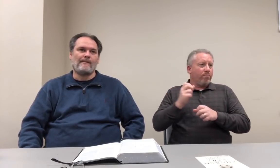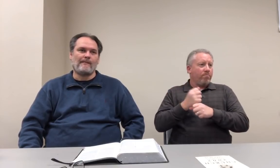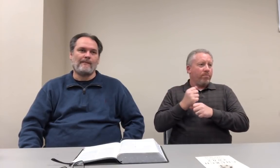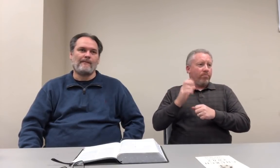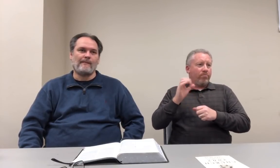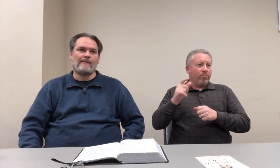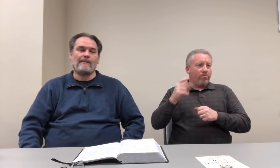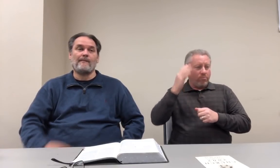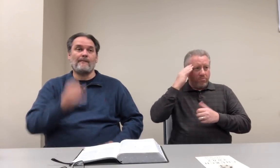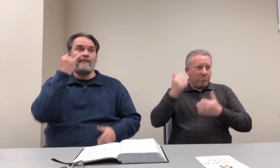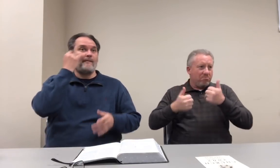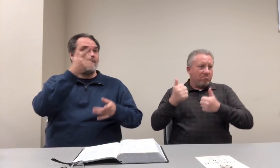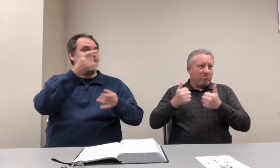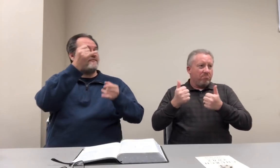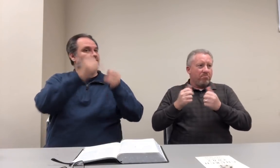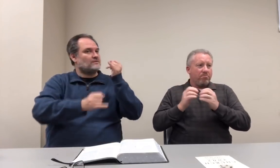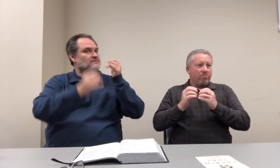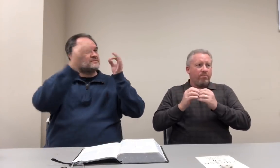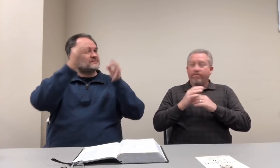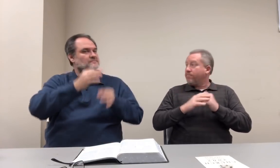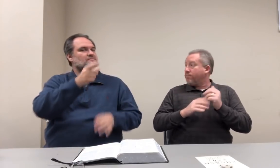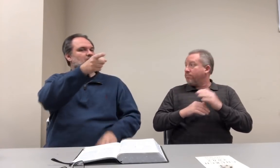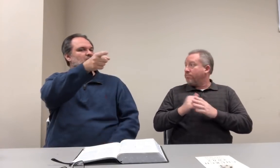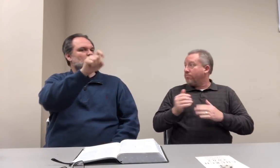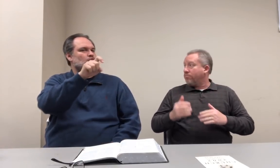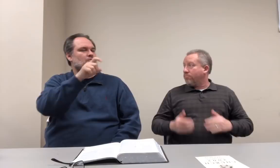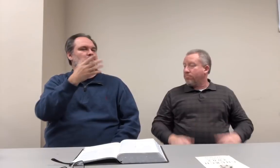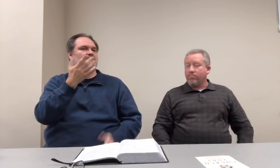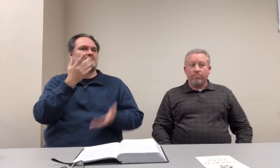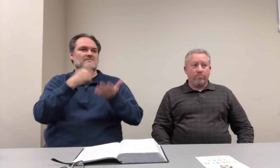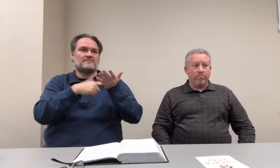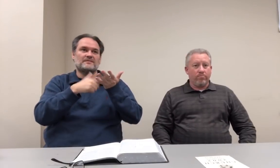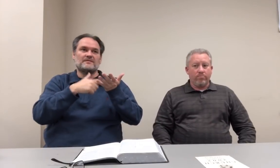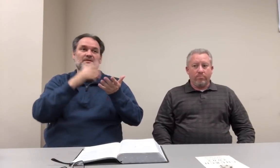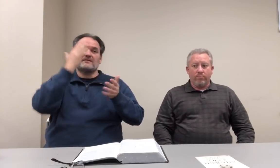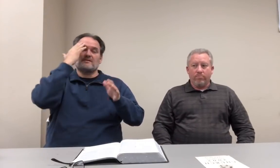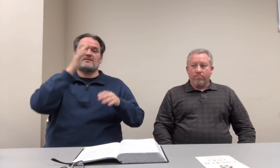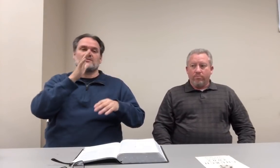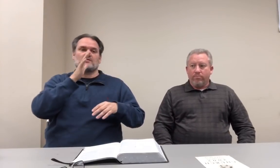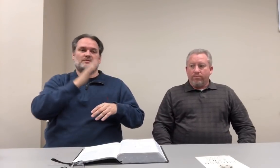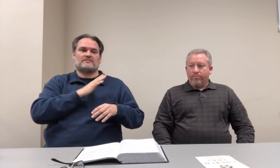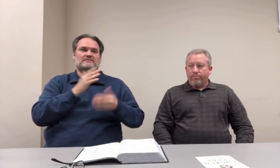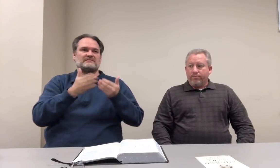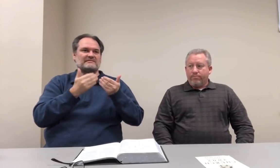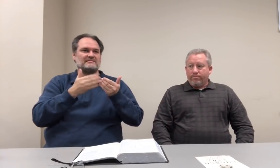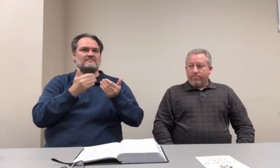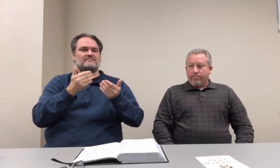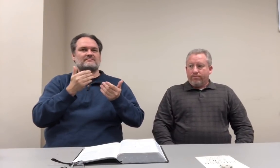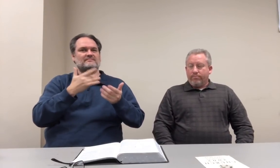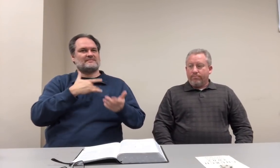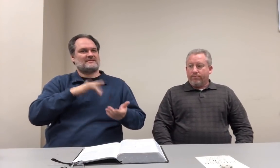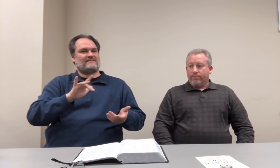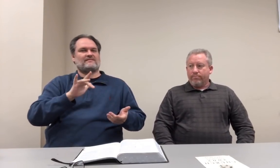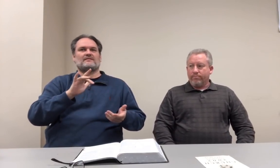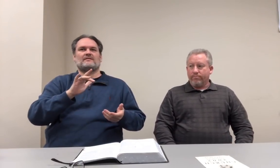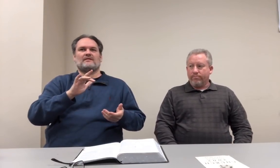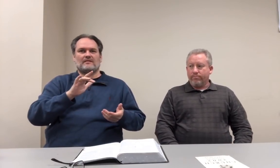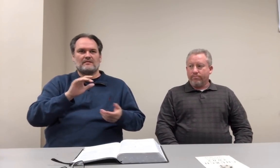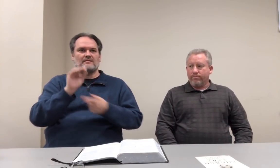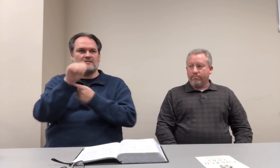So we have to be ready for difficult texts like this. Look at the times in Scripture where the Bible says